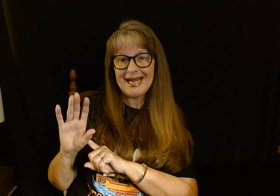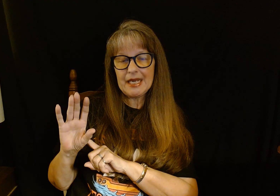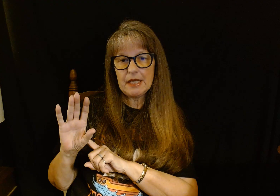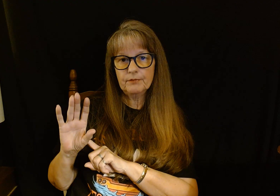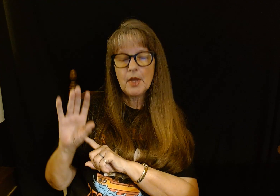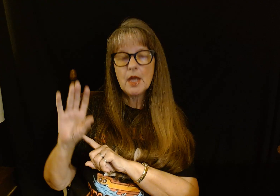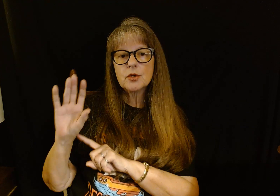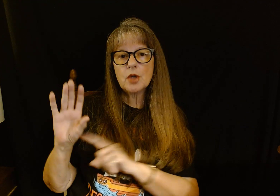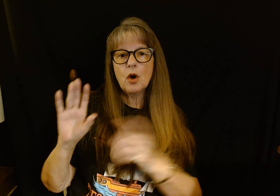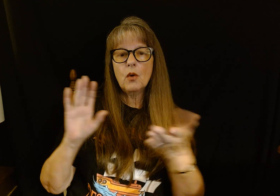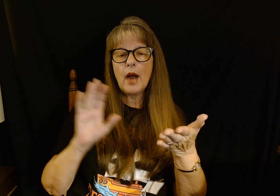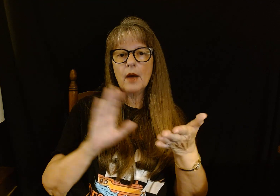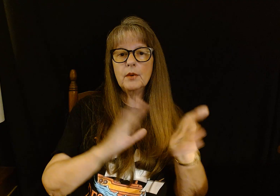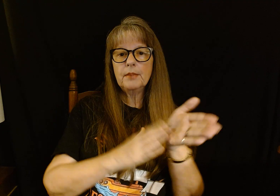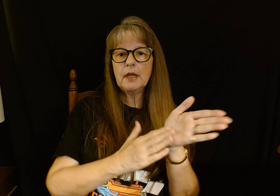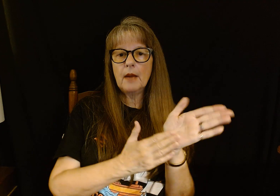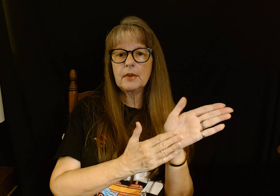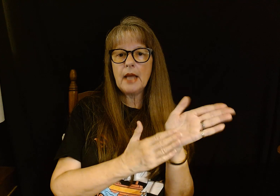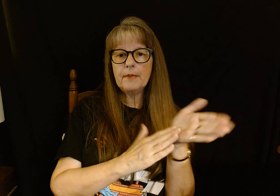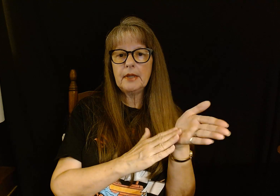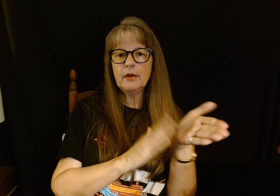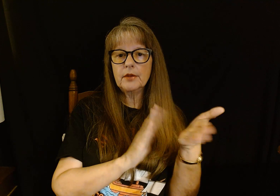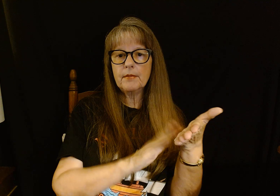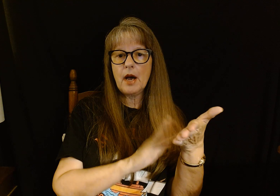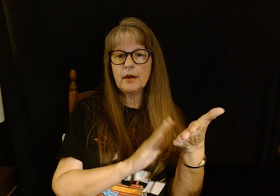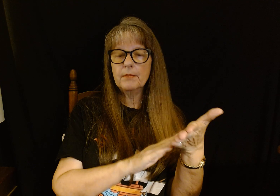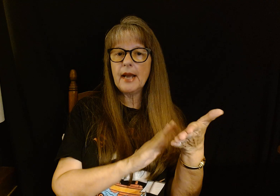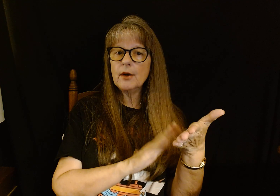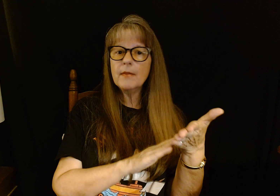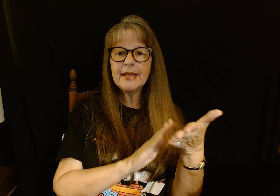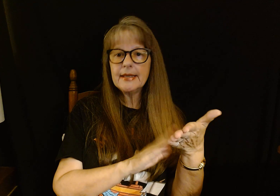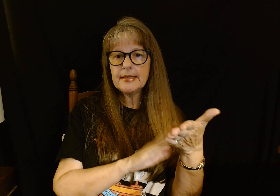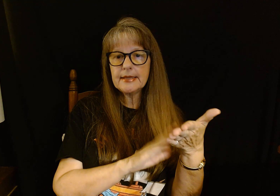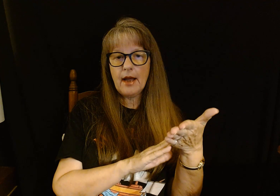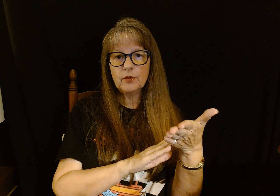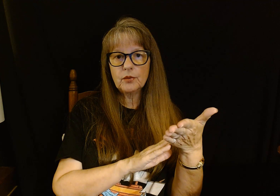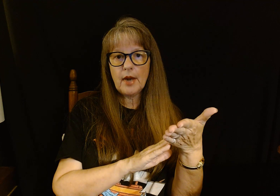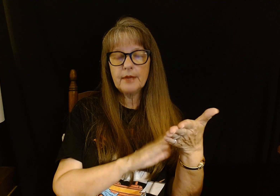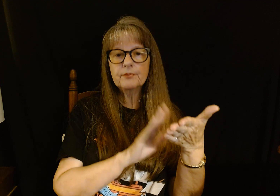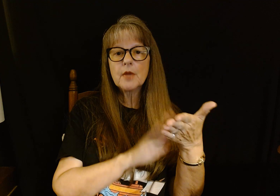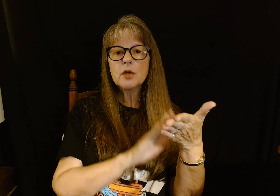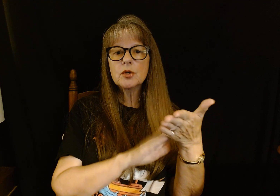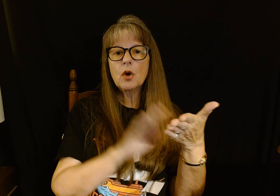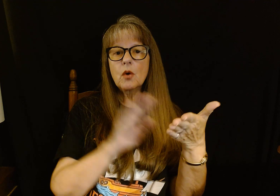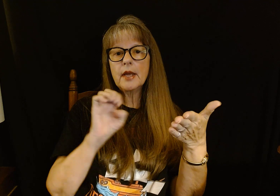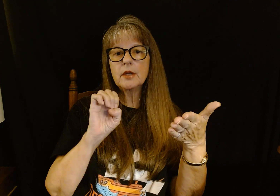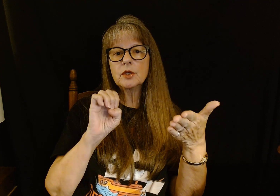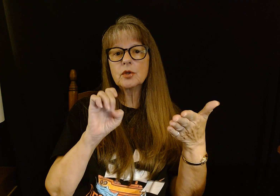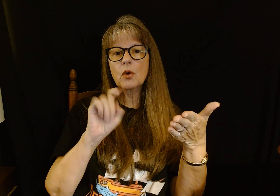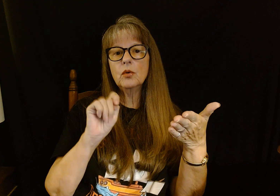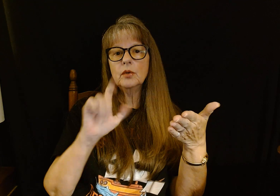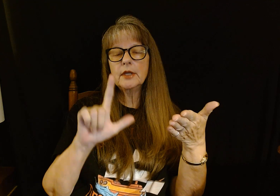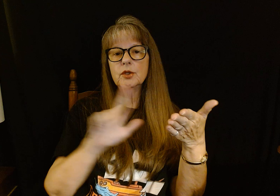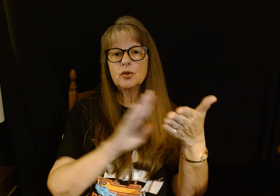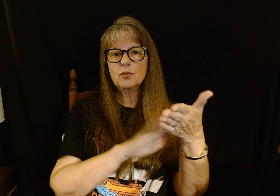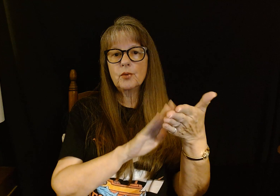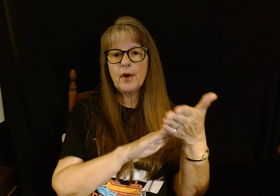signing. So I'm clapping here at the bottom, but I don't make any sound, right? So extol is to